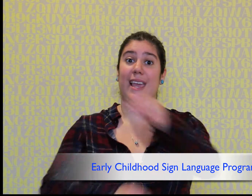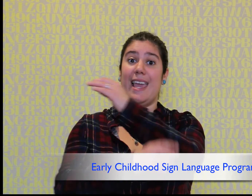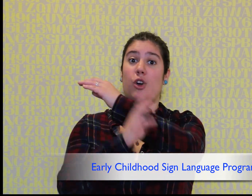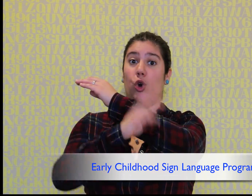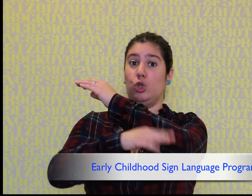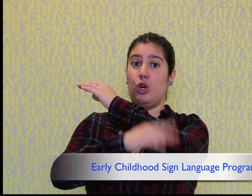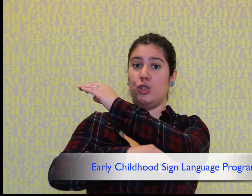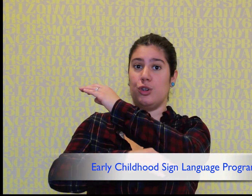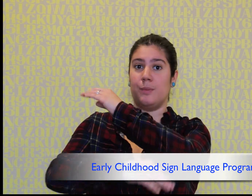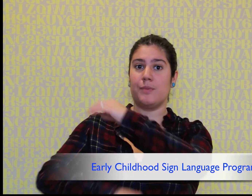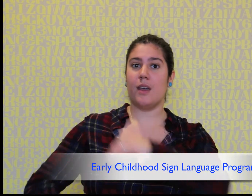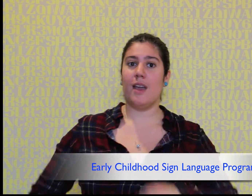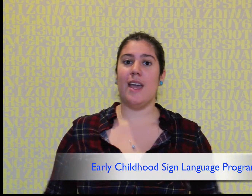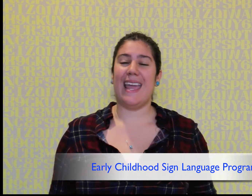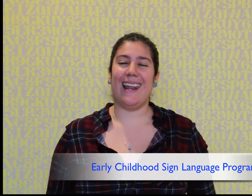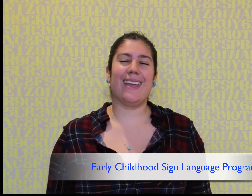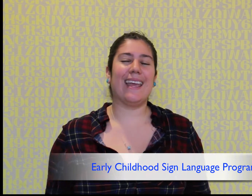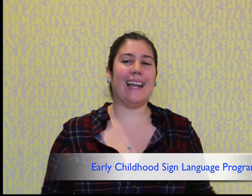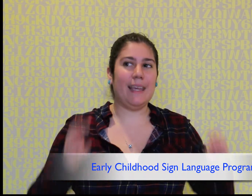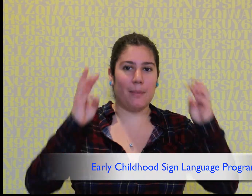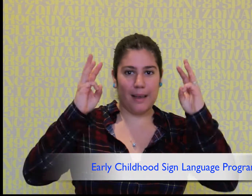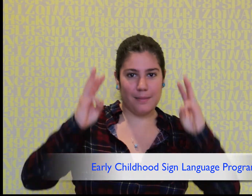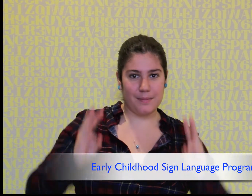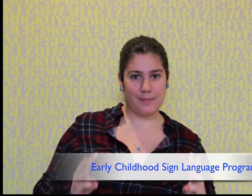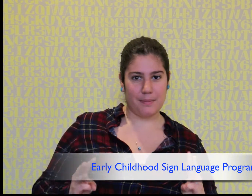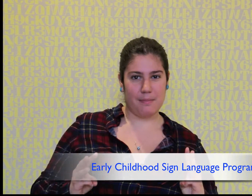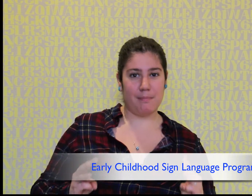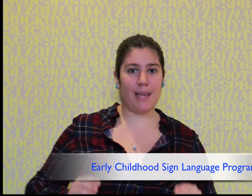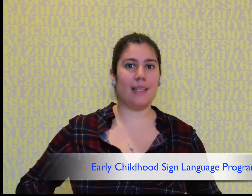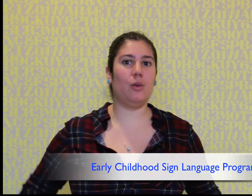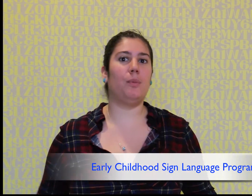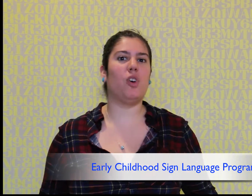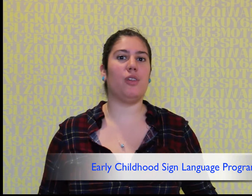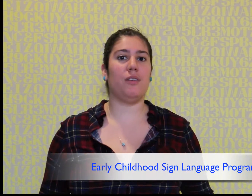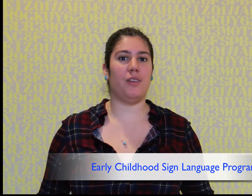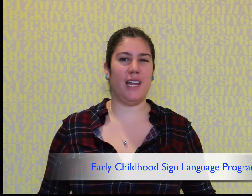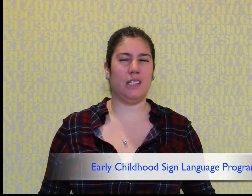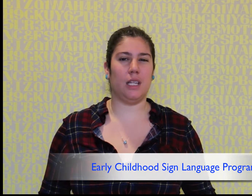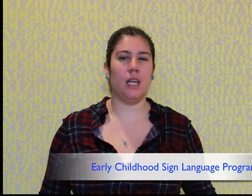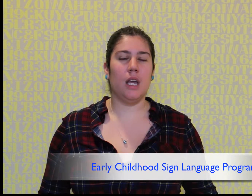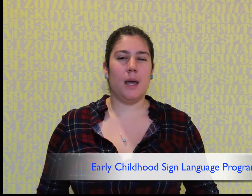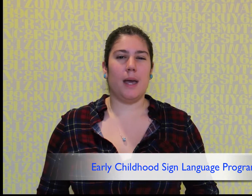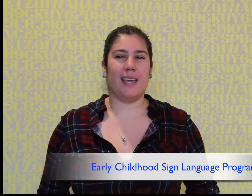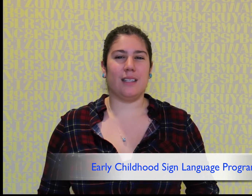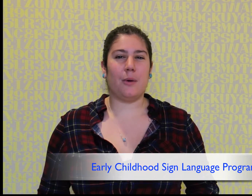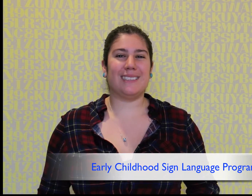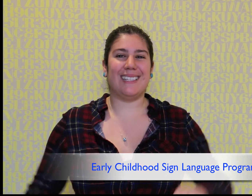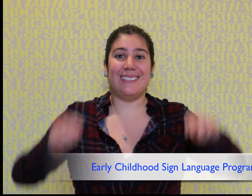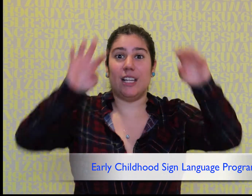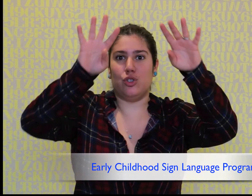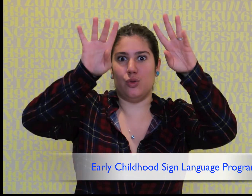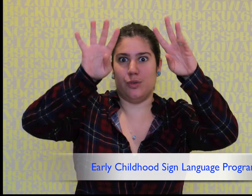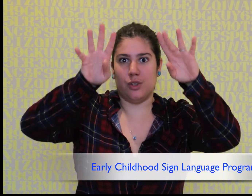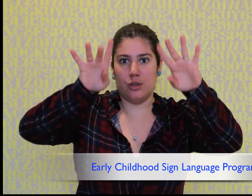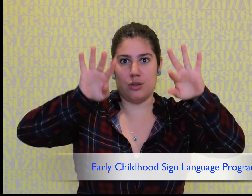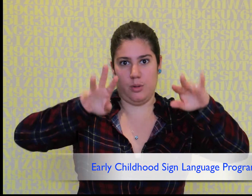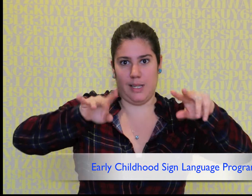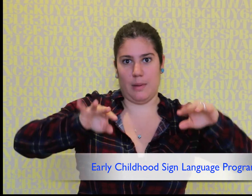en otoño. El clima va a estar un poco diferente. Está bastante lluvioso